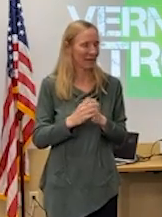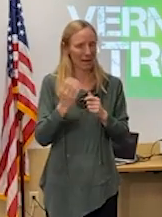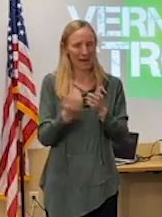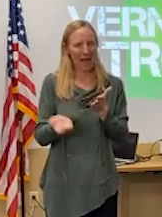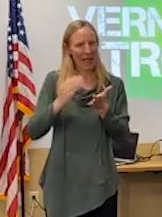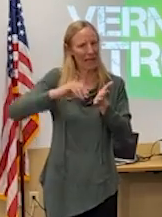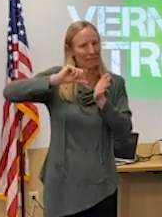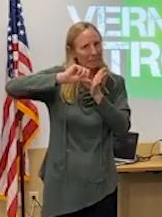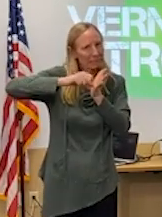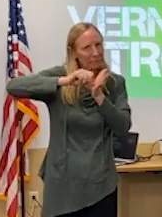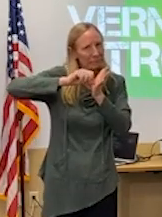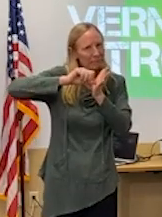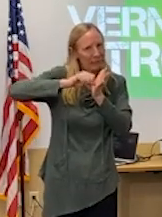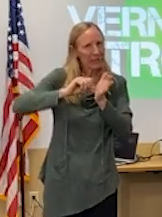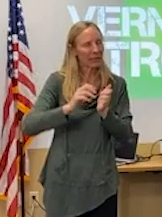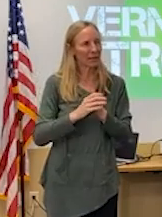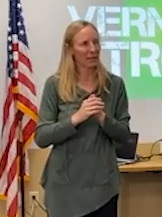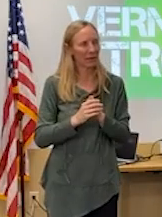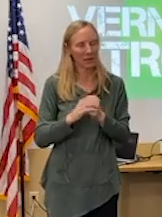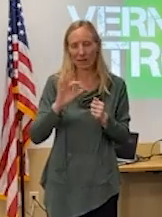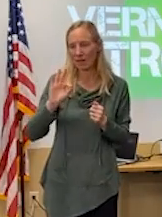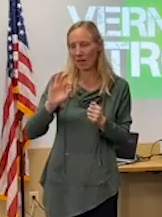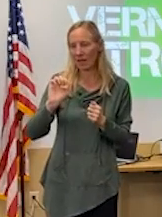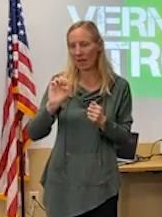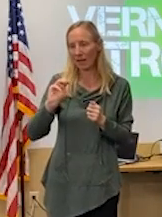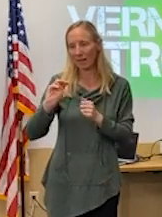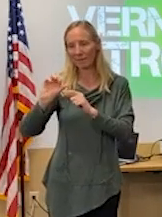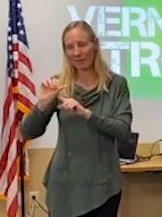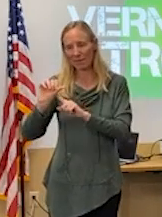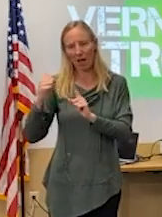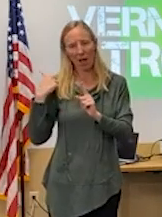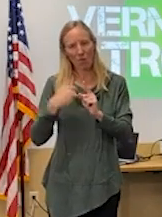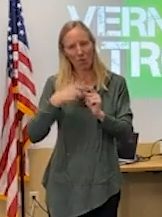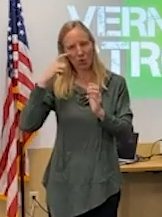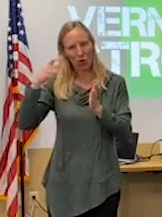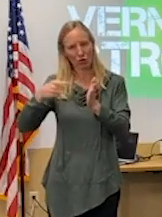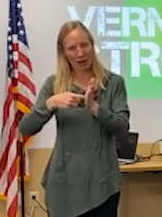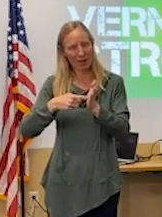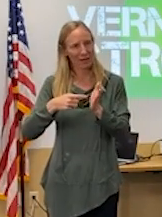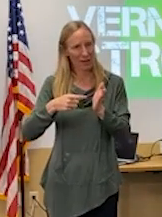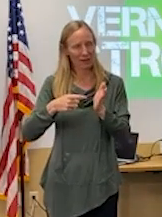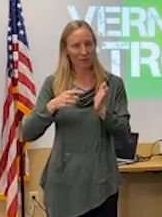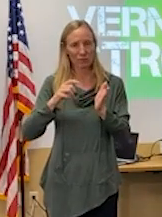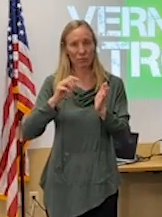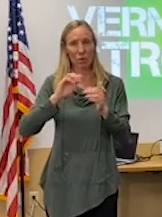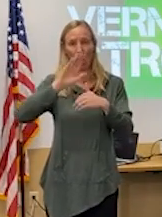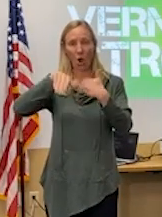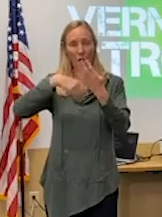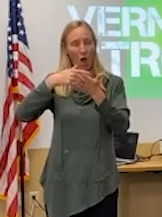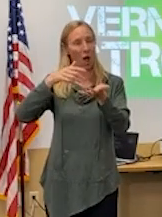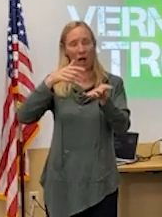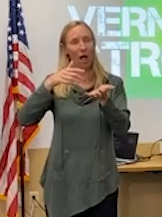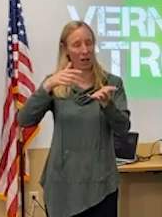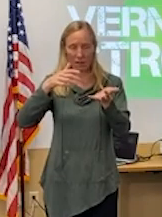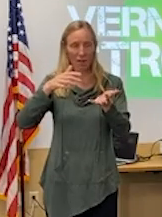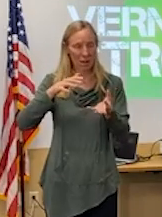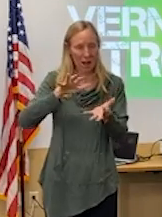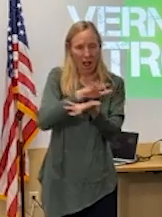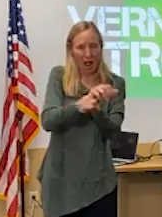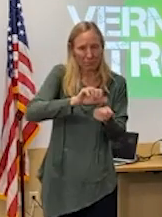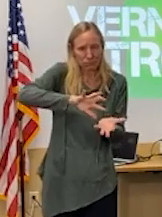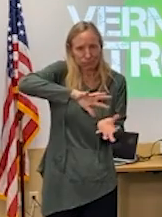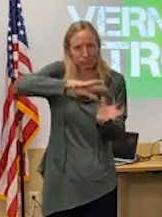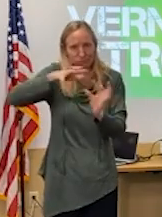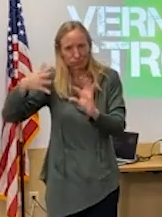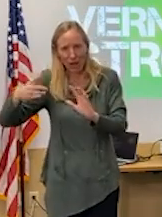once again emphasize that we FEMA fully recognize that all disasters start with volunteerism,